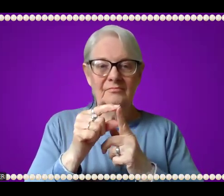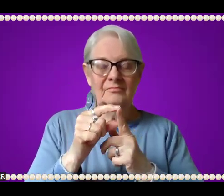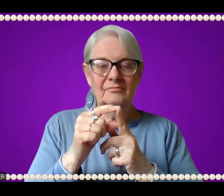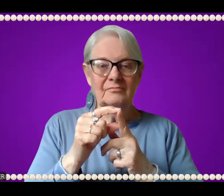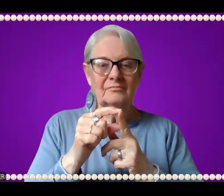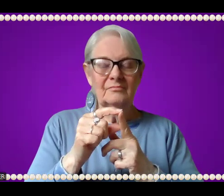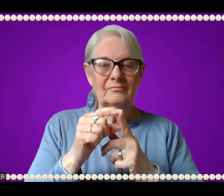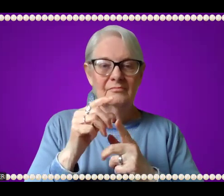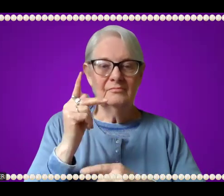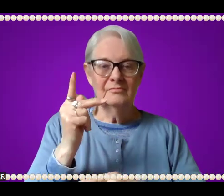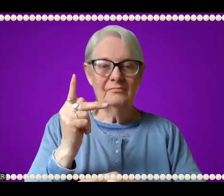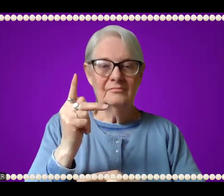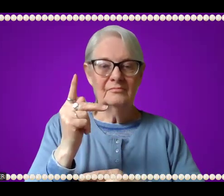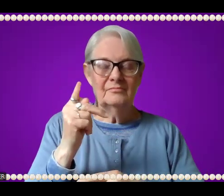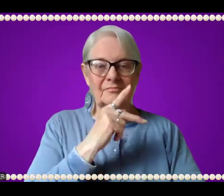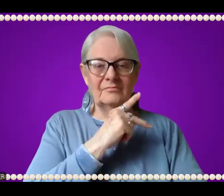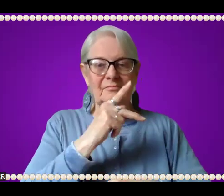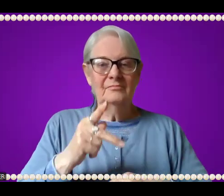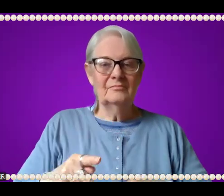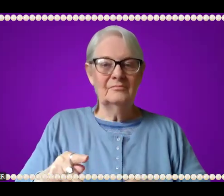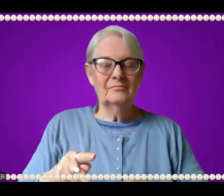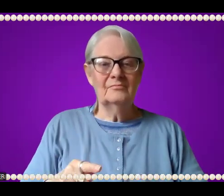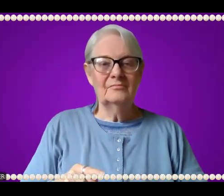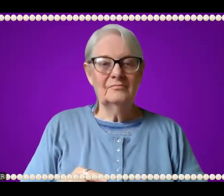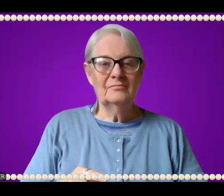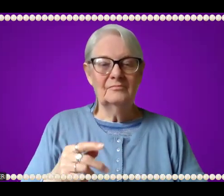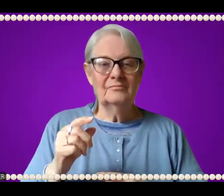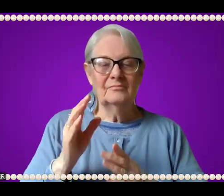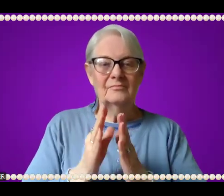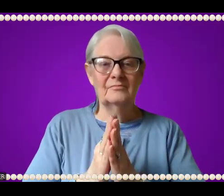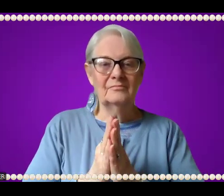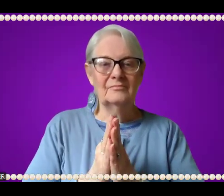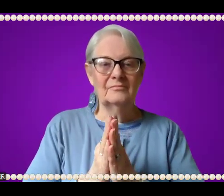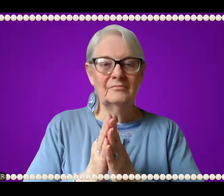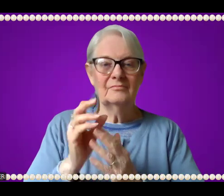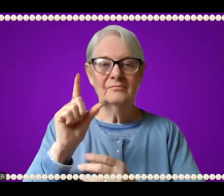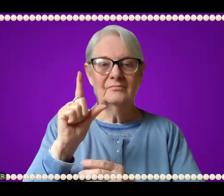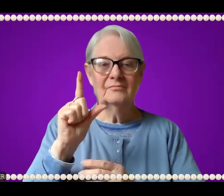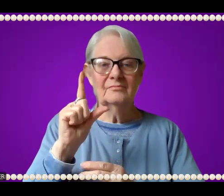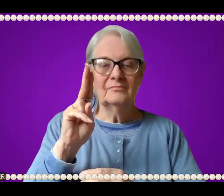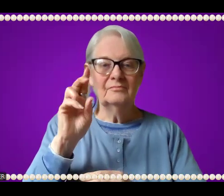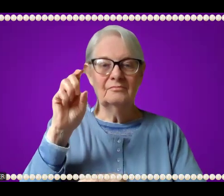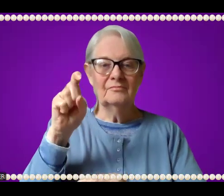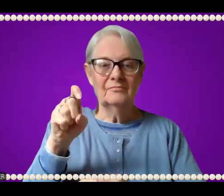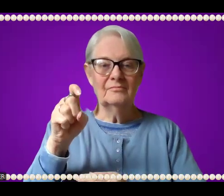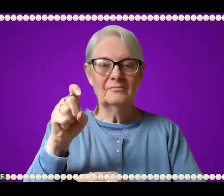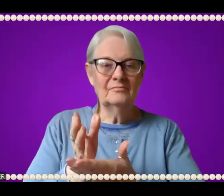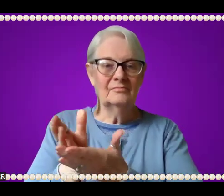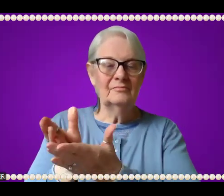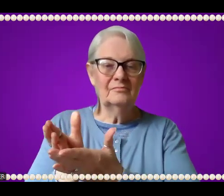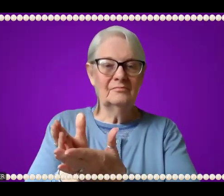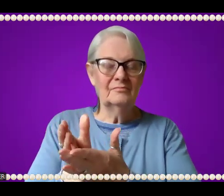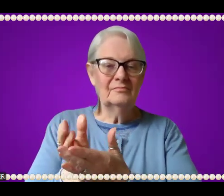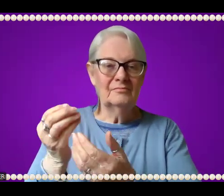Kings. Kings starts with K. I said to Lux today, can you give me some insight into the books of